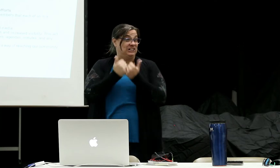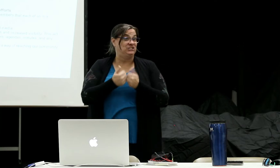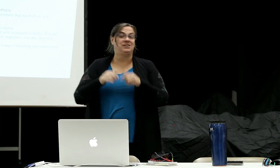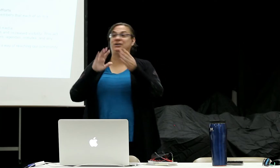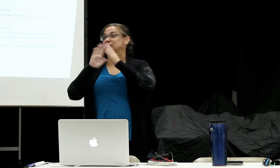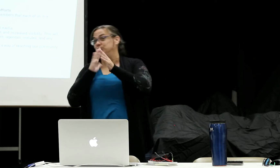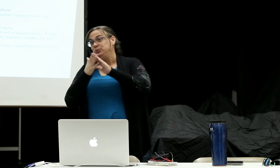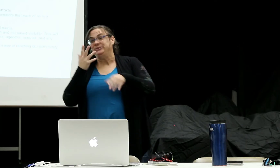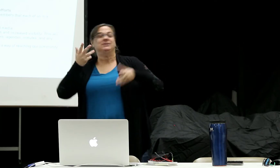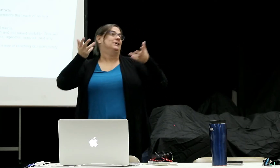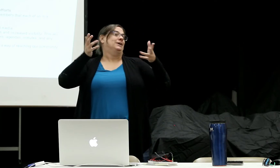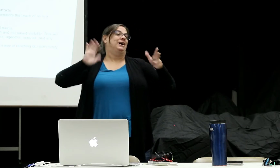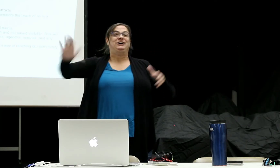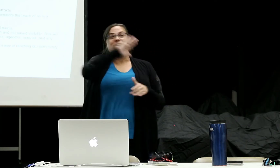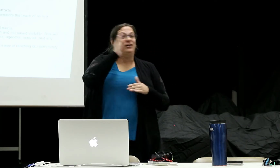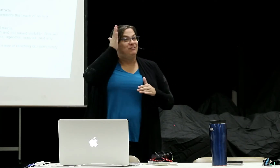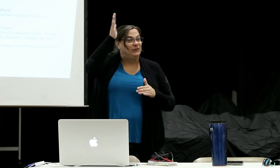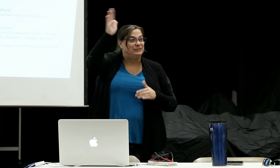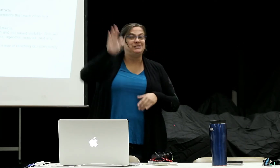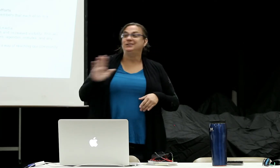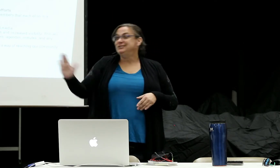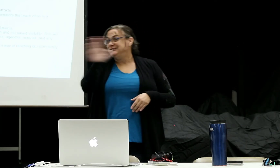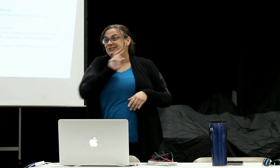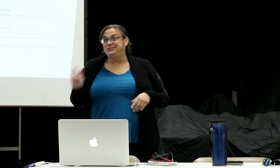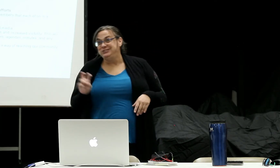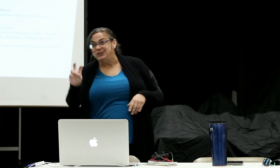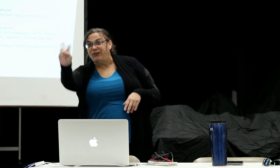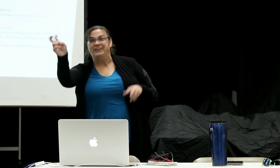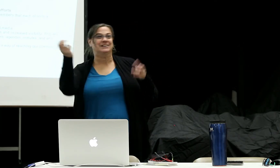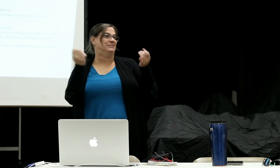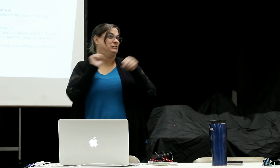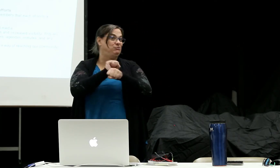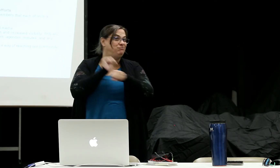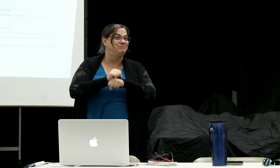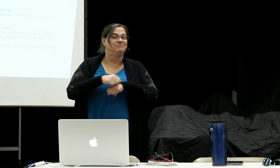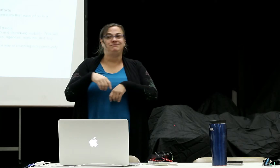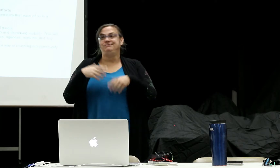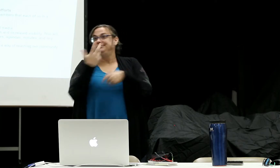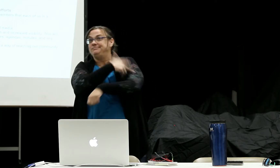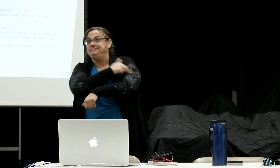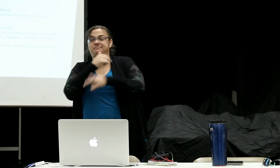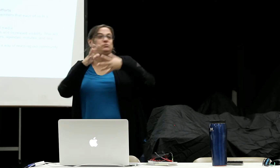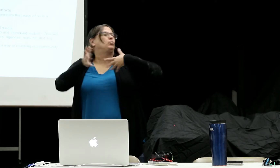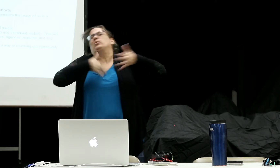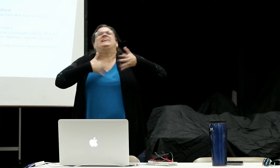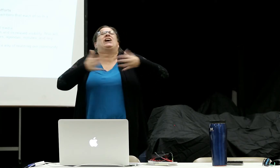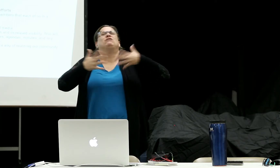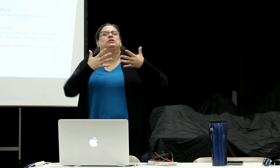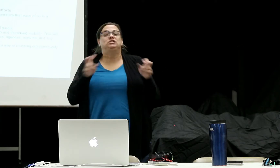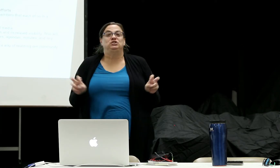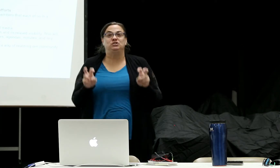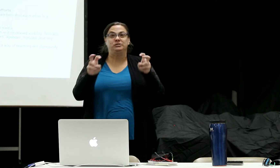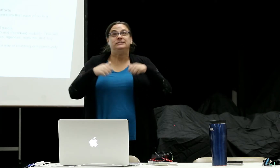able to protect themselves as an agency, as a community, for your future, for your journey, for the work that you do, whatever it may